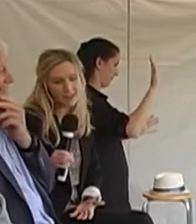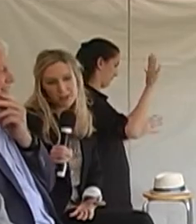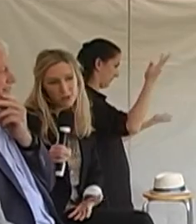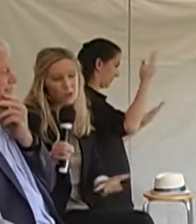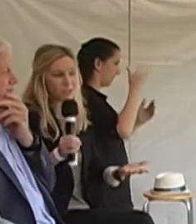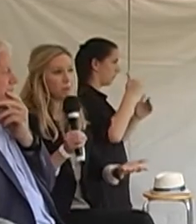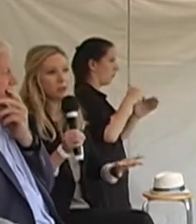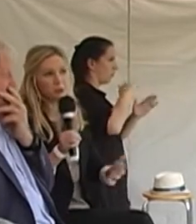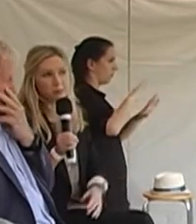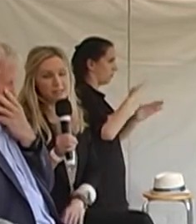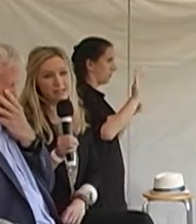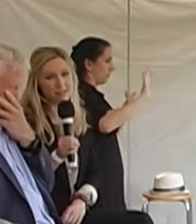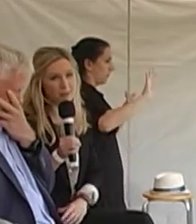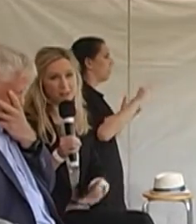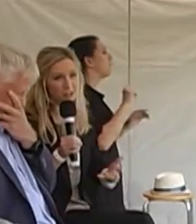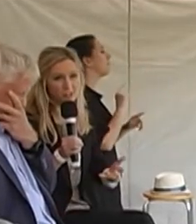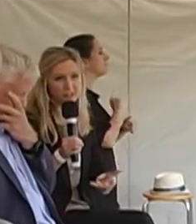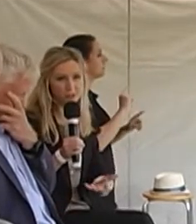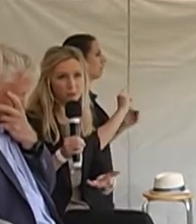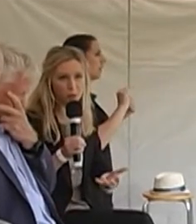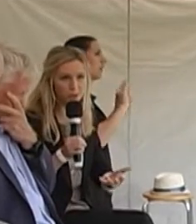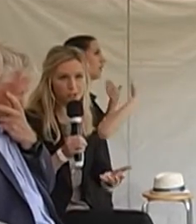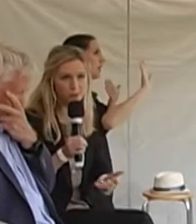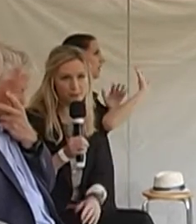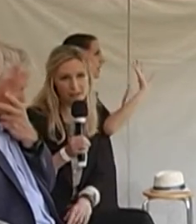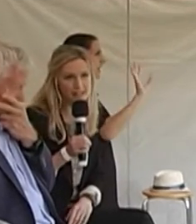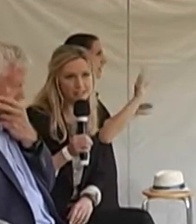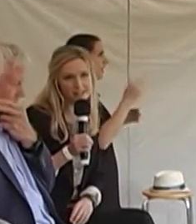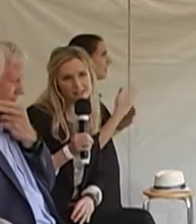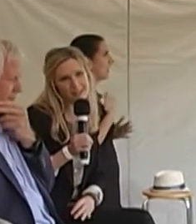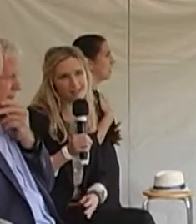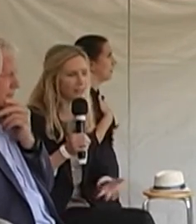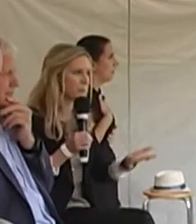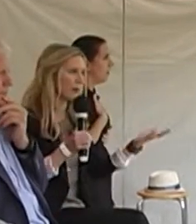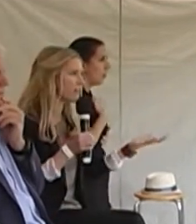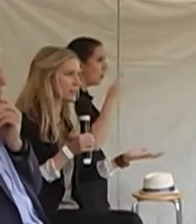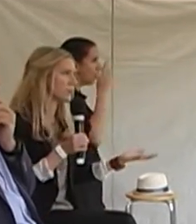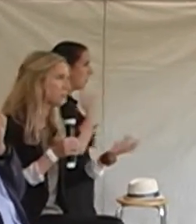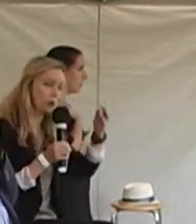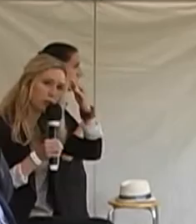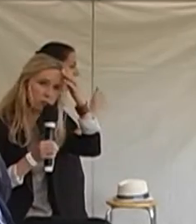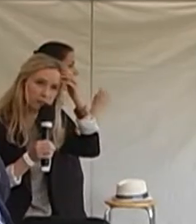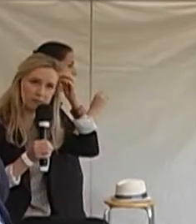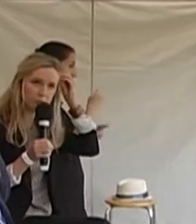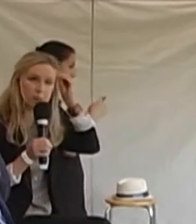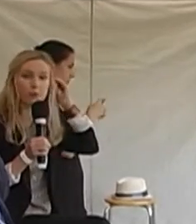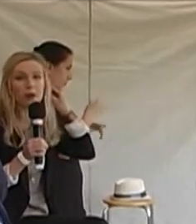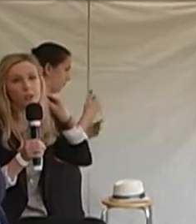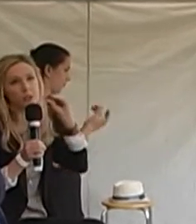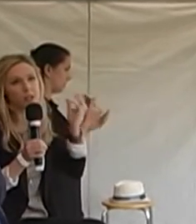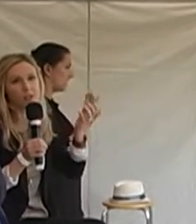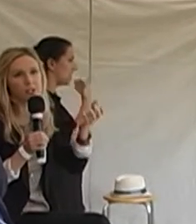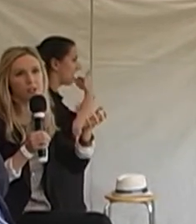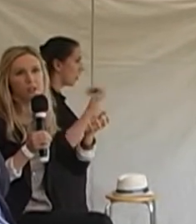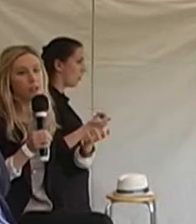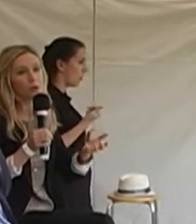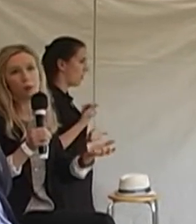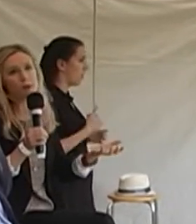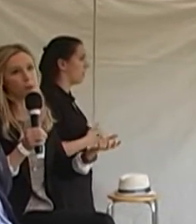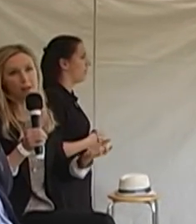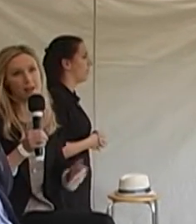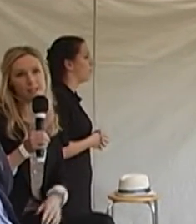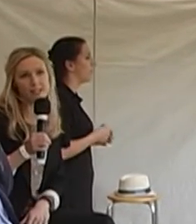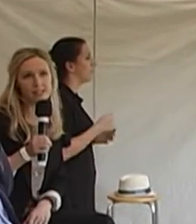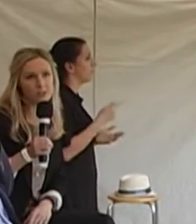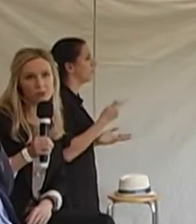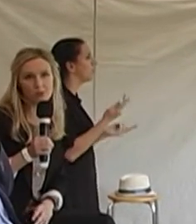I mean, not immune, but it's, thank goodness there's not Fox News. I mean, we are in a 24-hour news culture